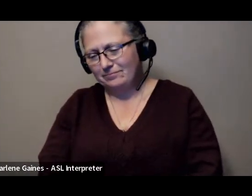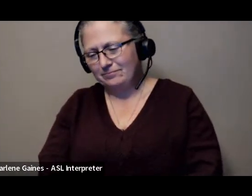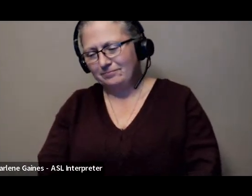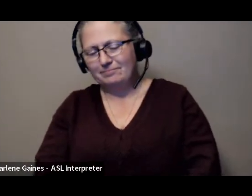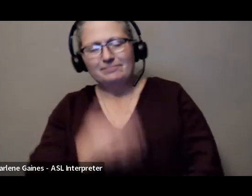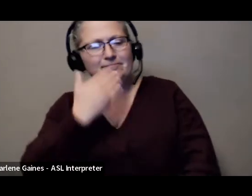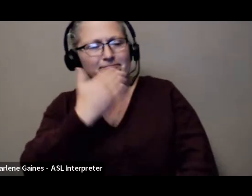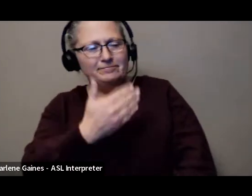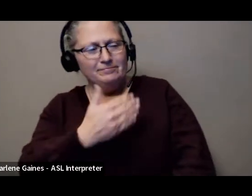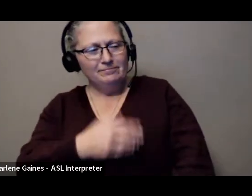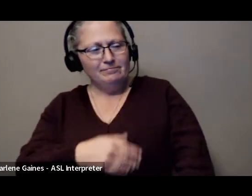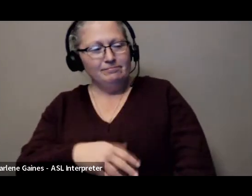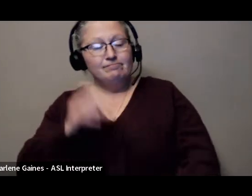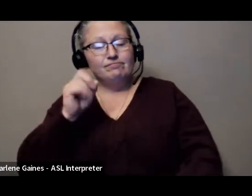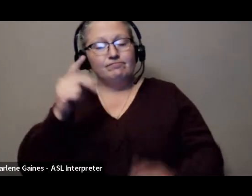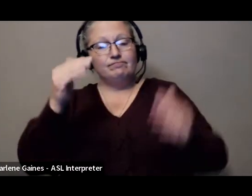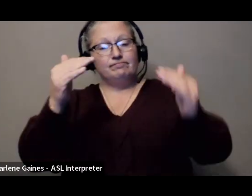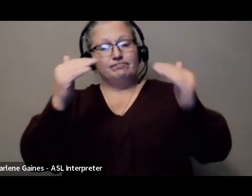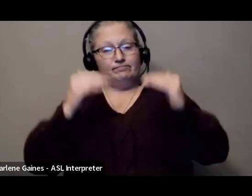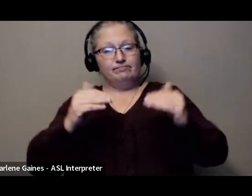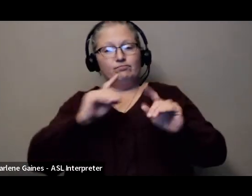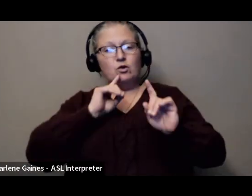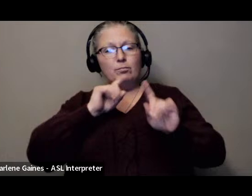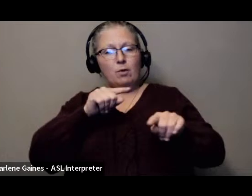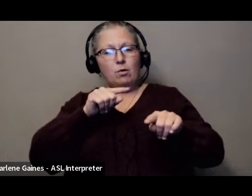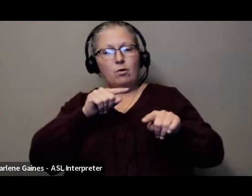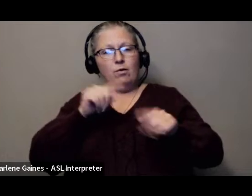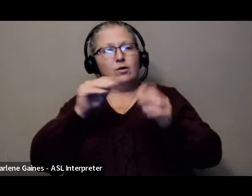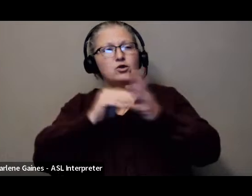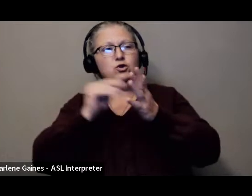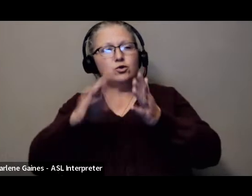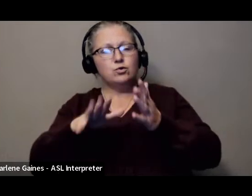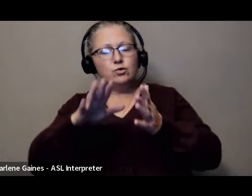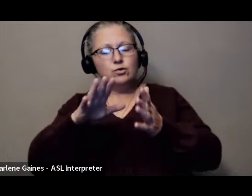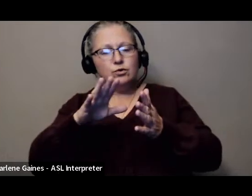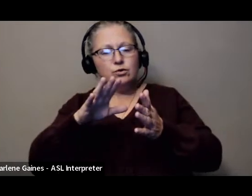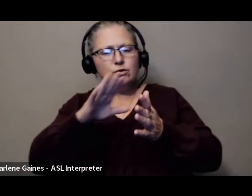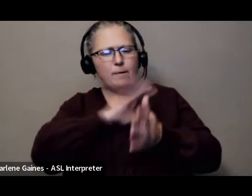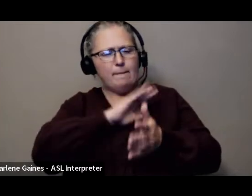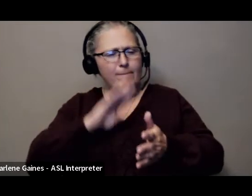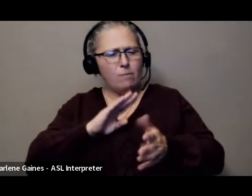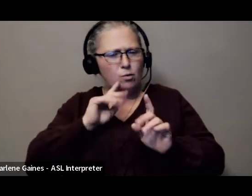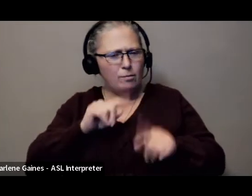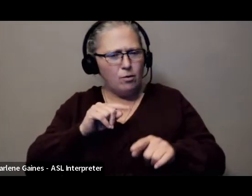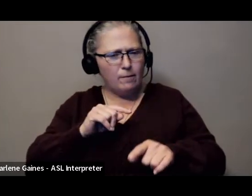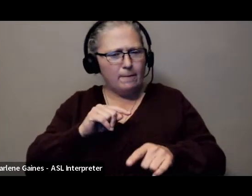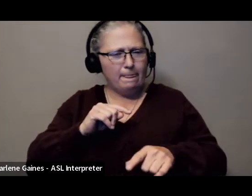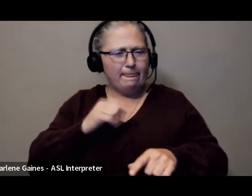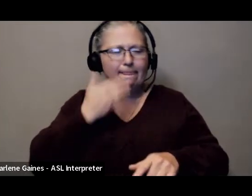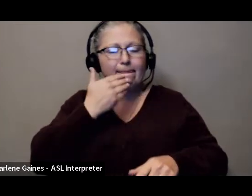Thank you. Okay, moving on to the student board report. Thank you.